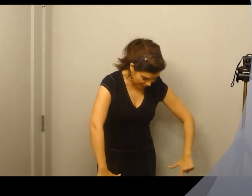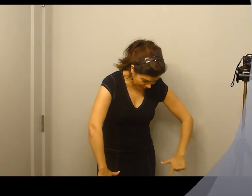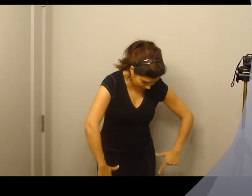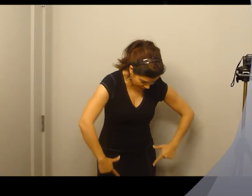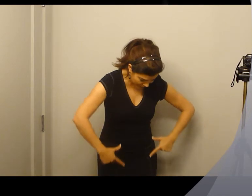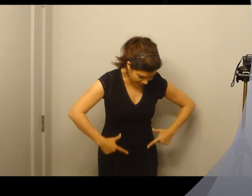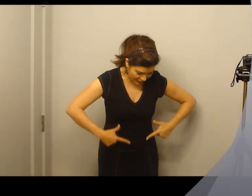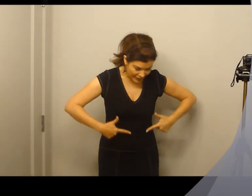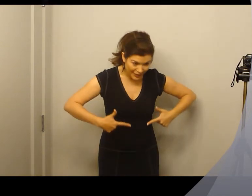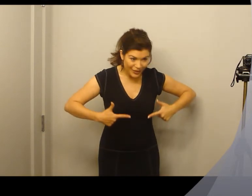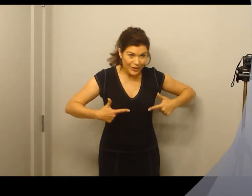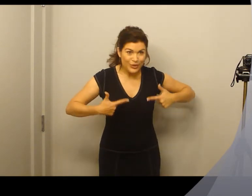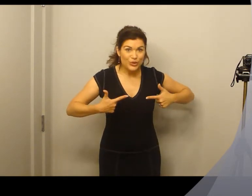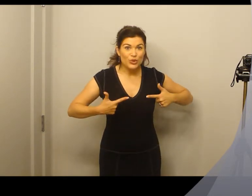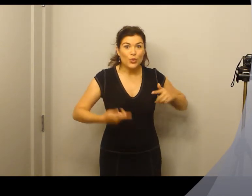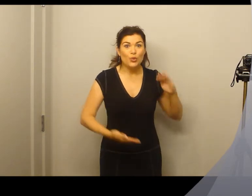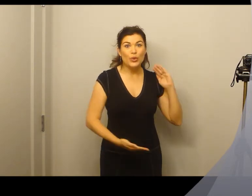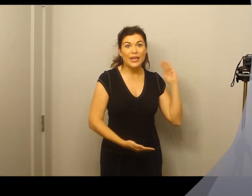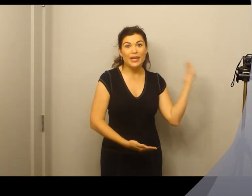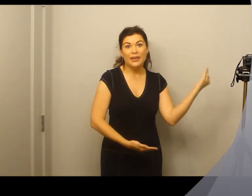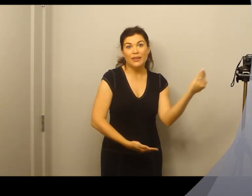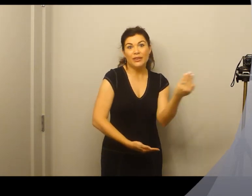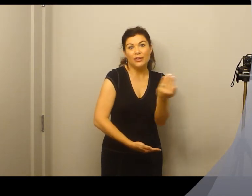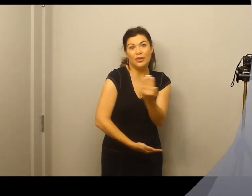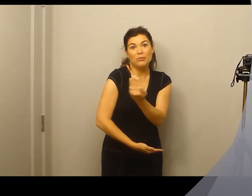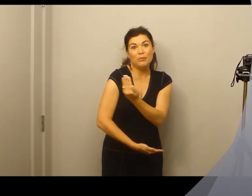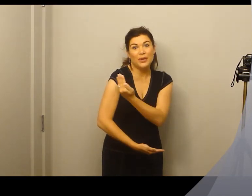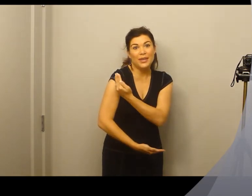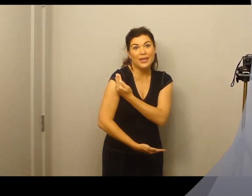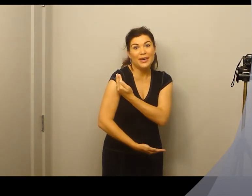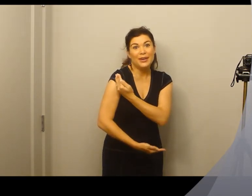life so we could be